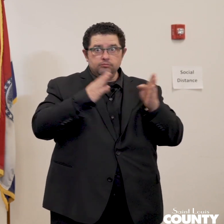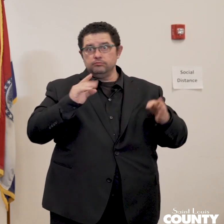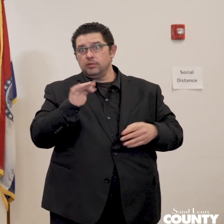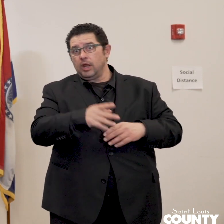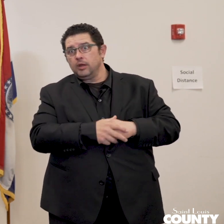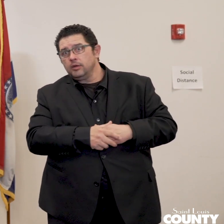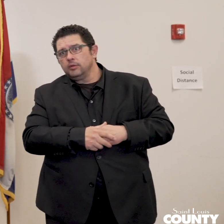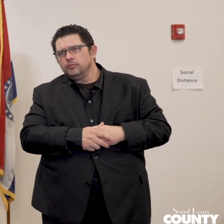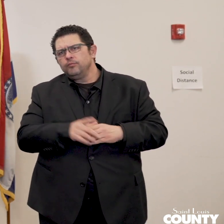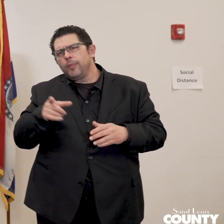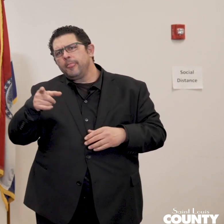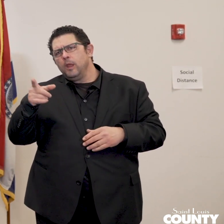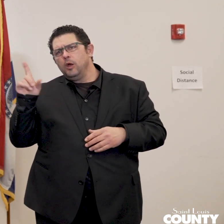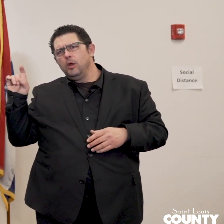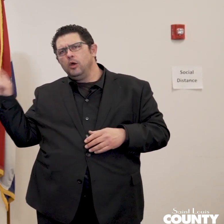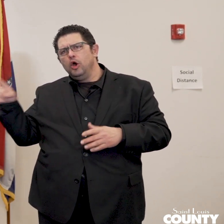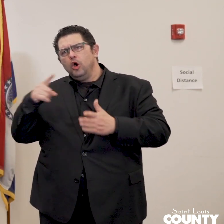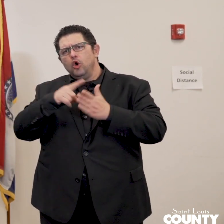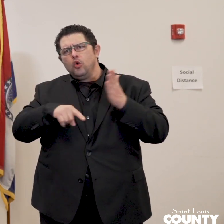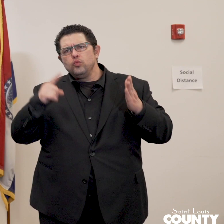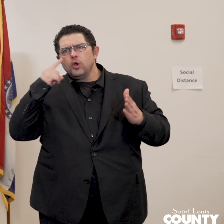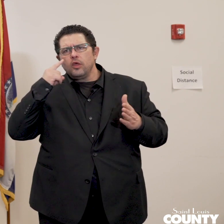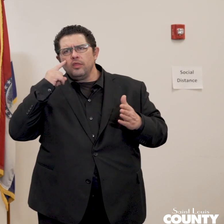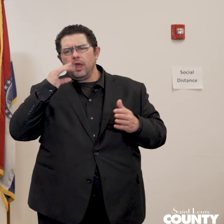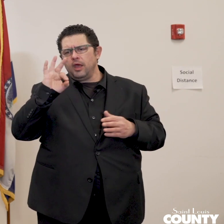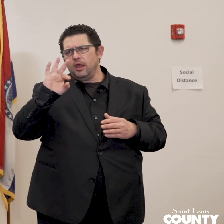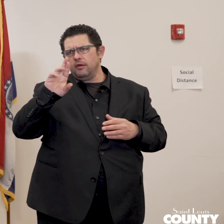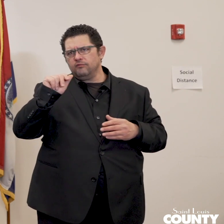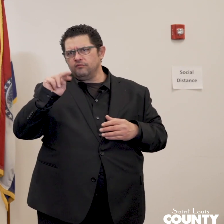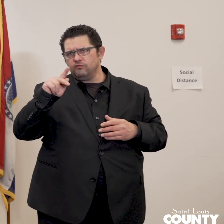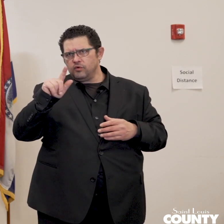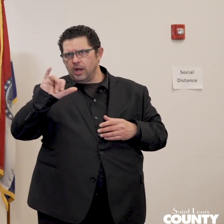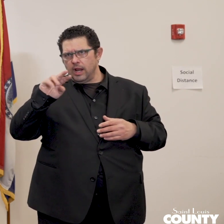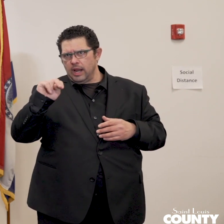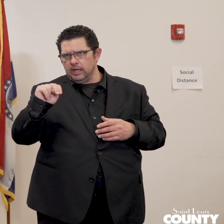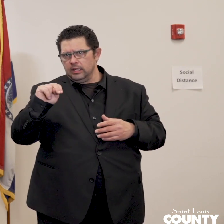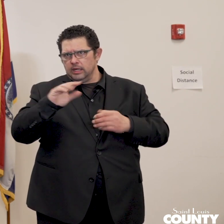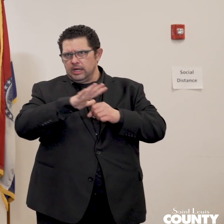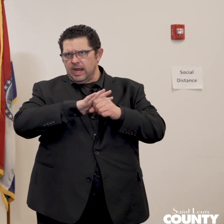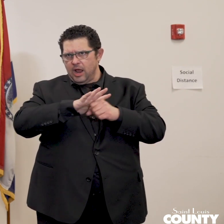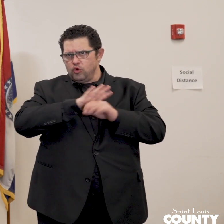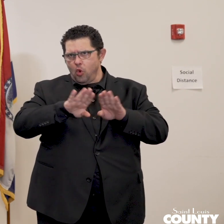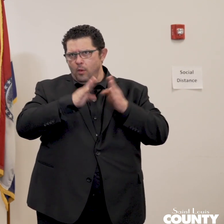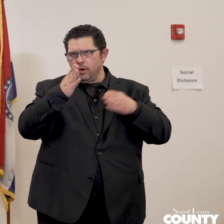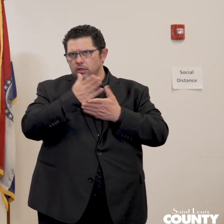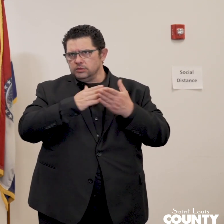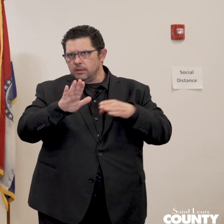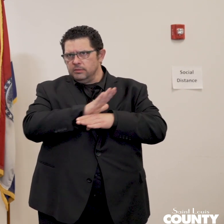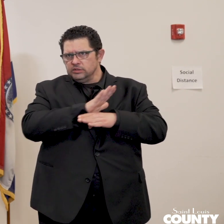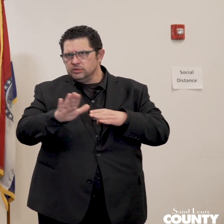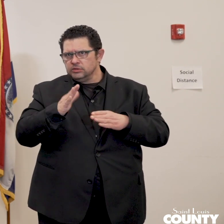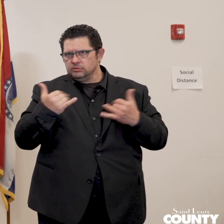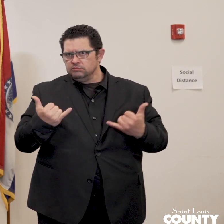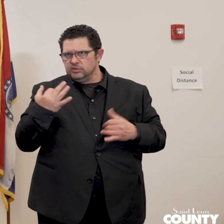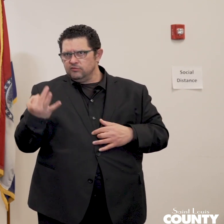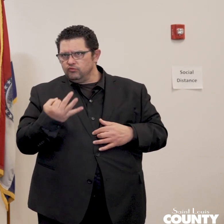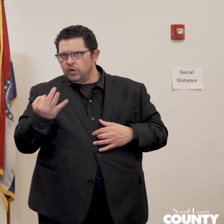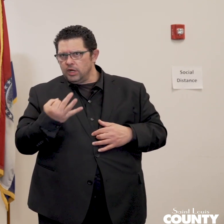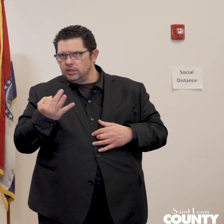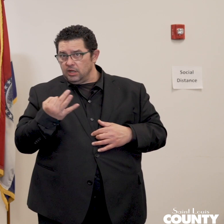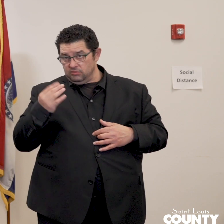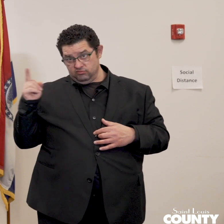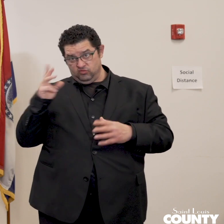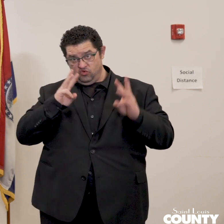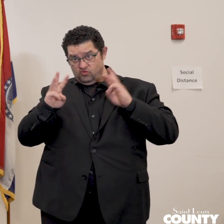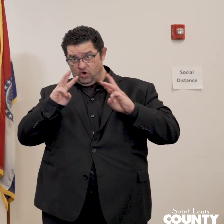What are your thoughts of Franklin County opening up to some businesses, I believe on Friday? And then is there worry that some county residents